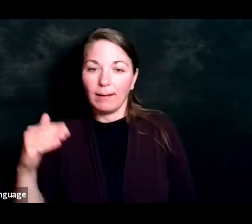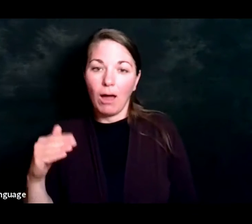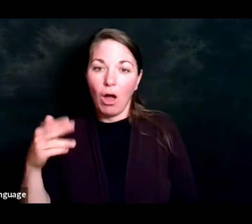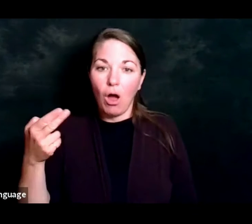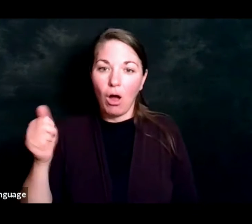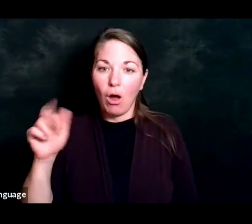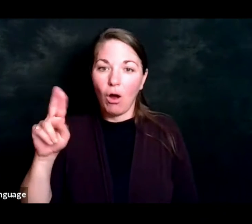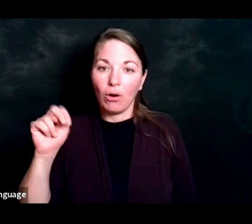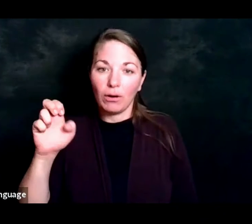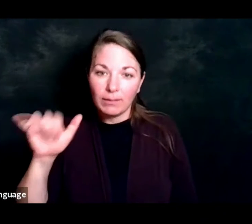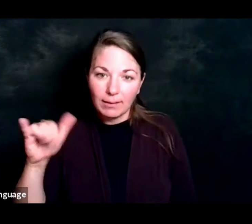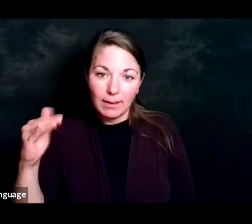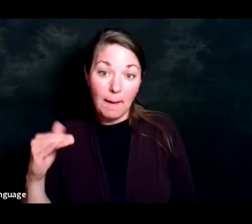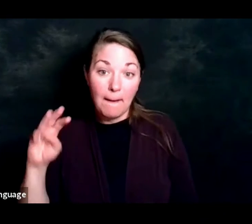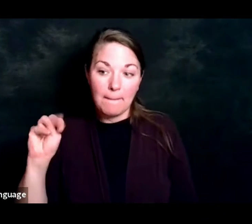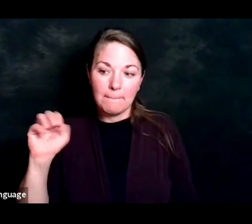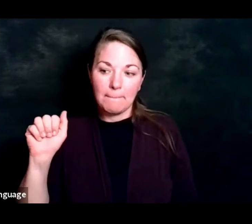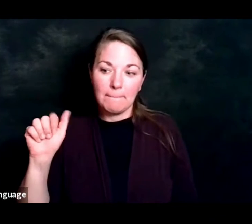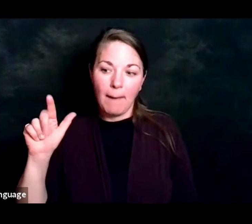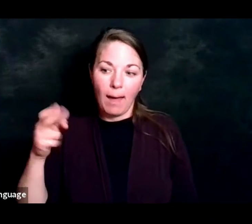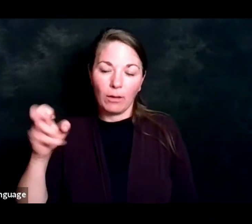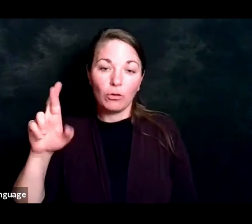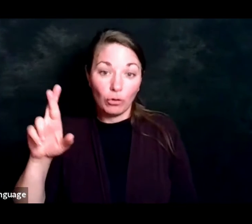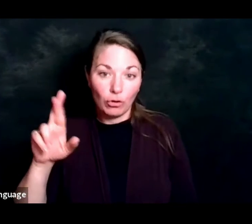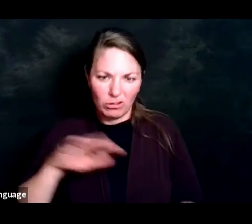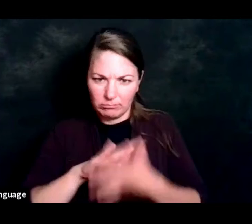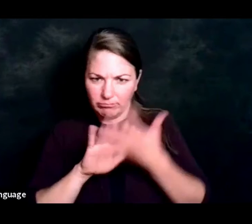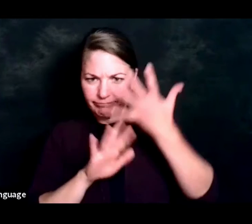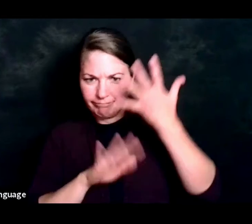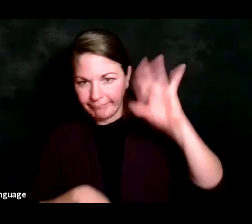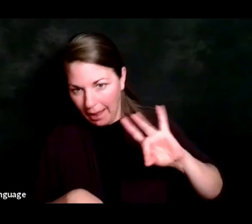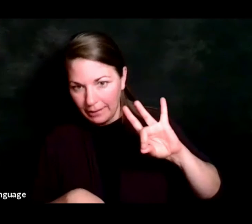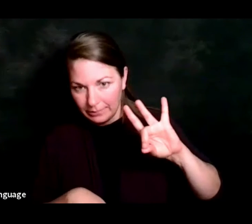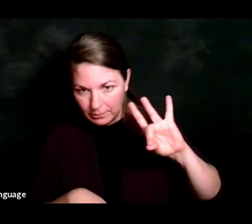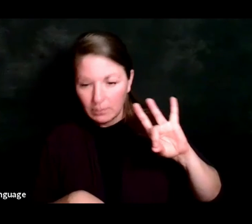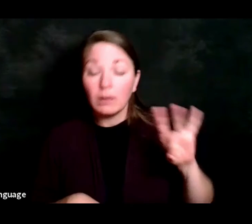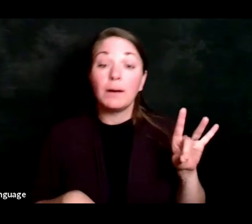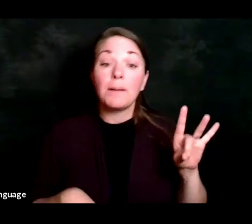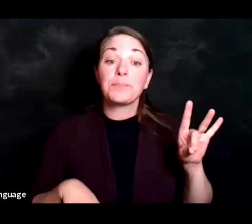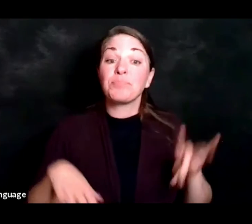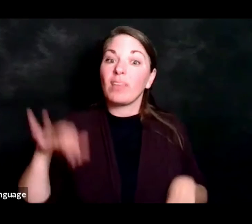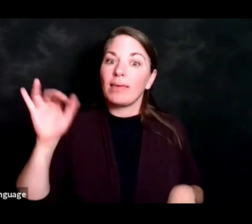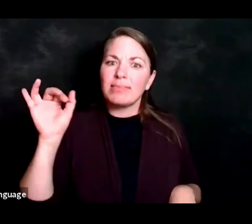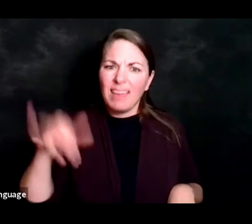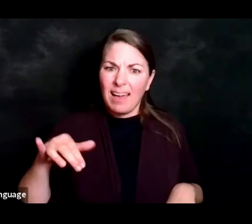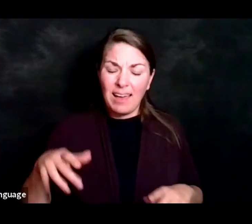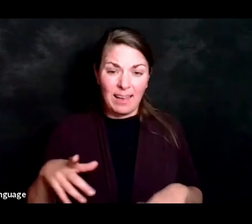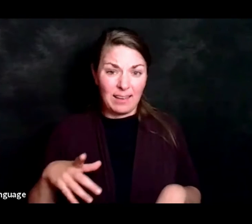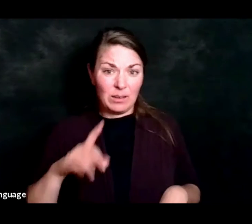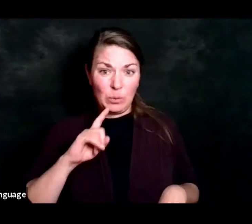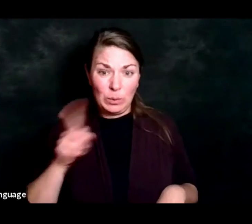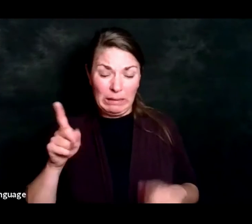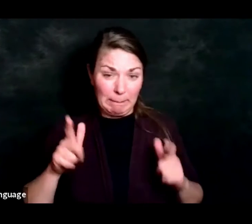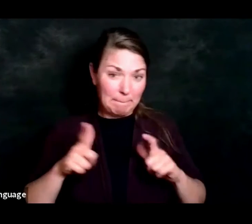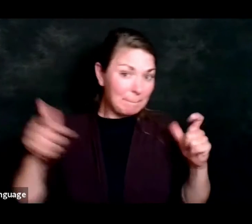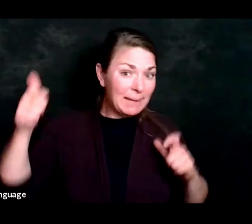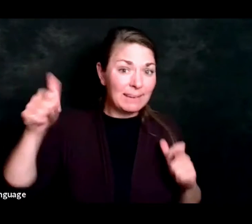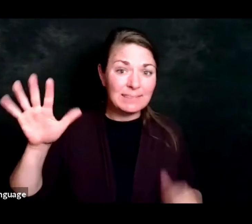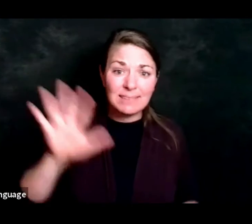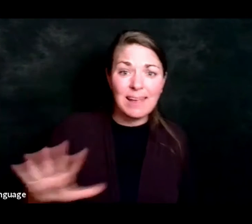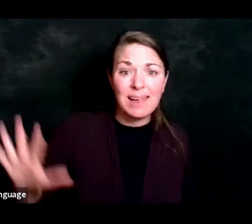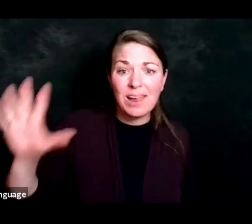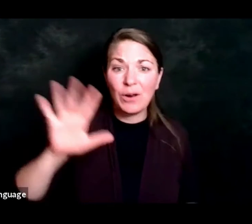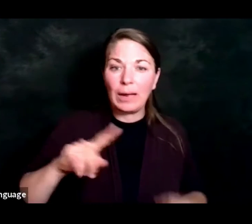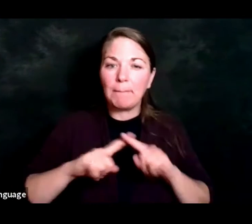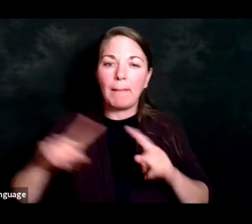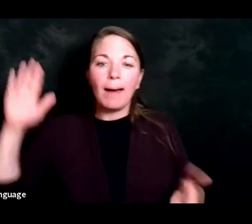These counties take up the vast portion of Oregon, but they are the least populated areas of Oregon too. So that is